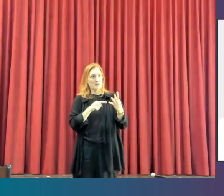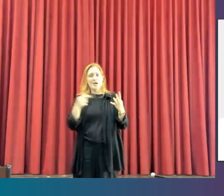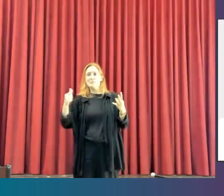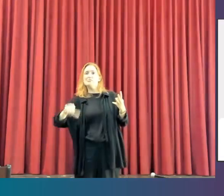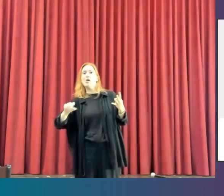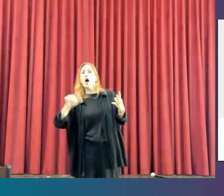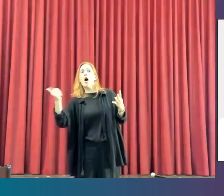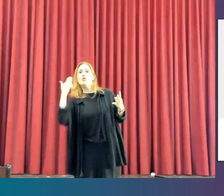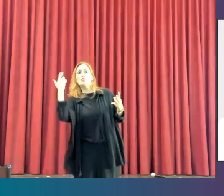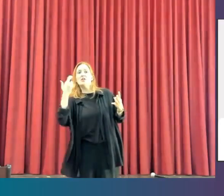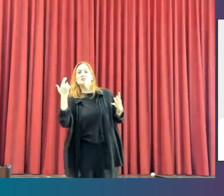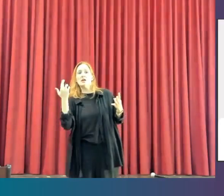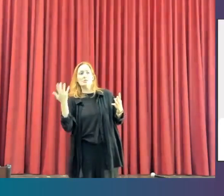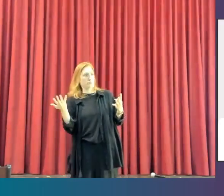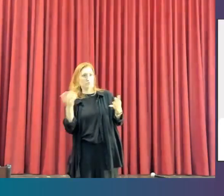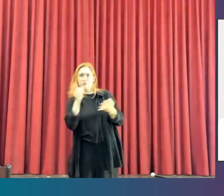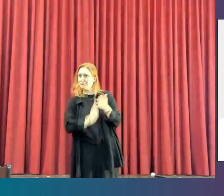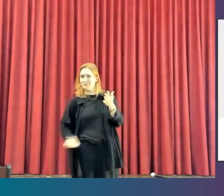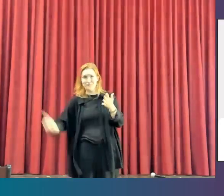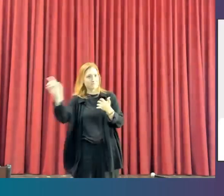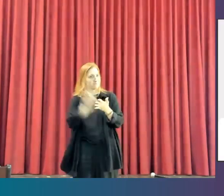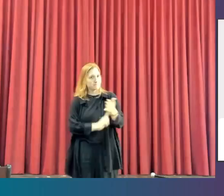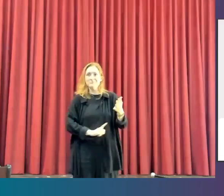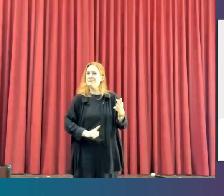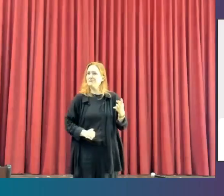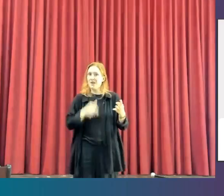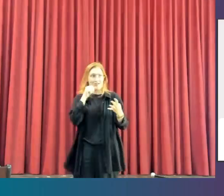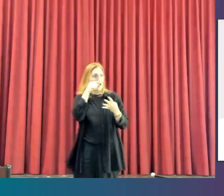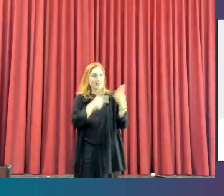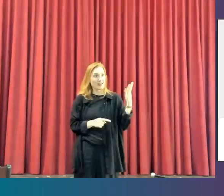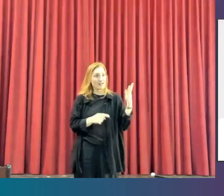discrimination that you really should report.